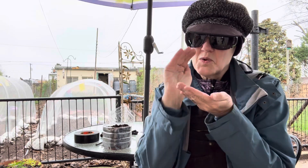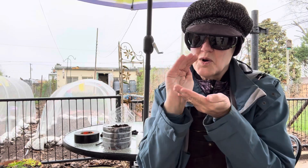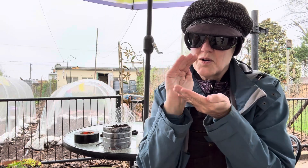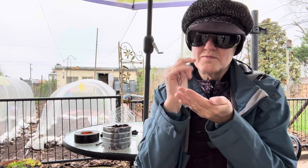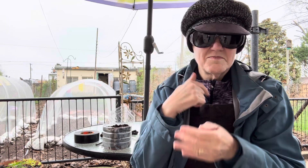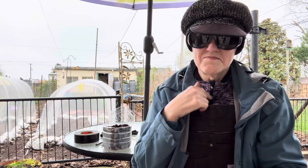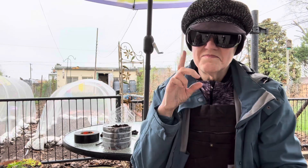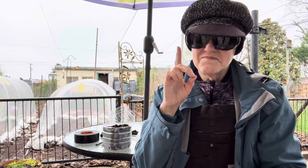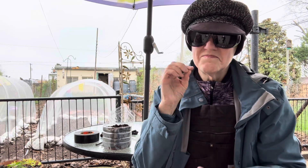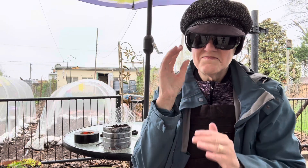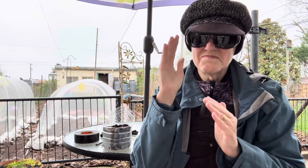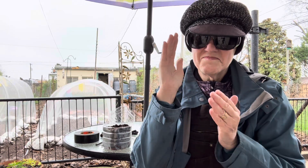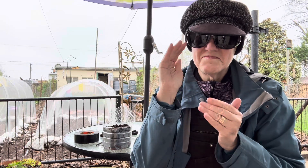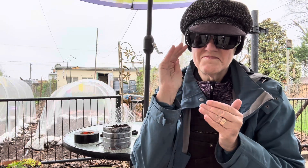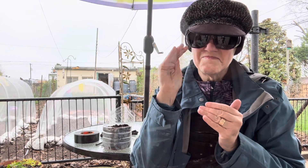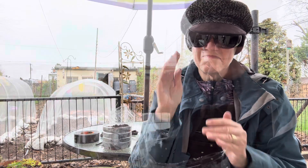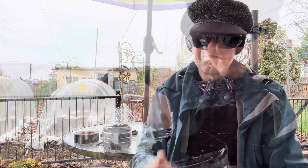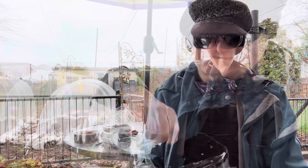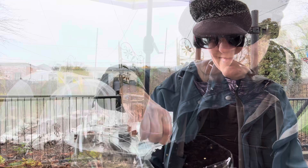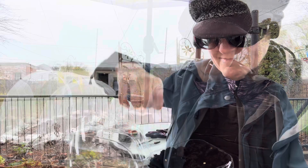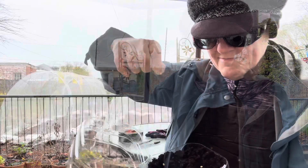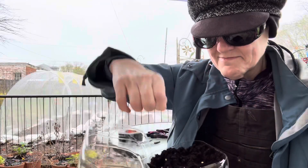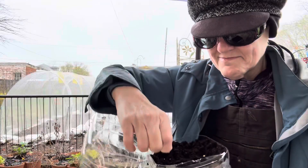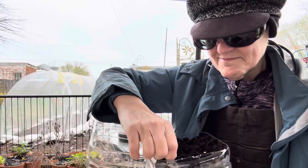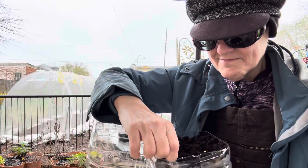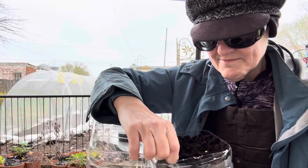expect them to be smaller than what I typically grow in the house.